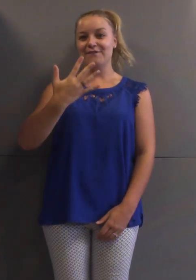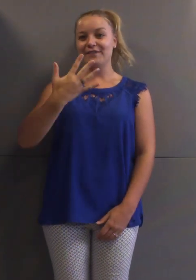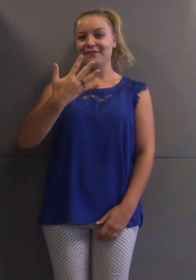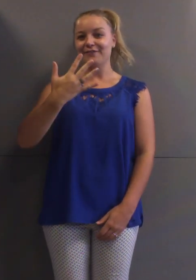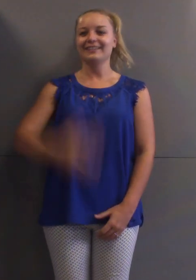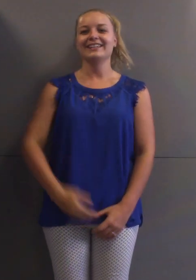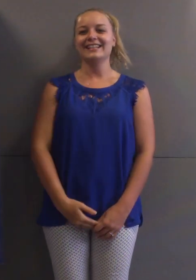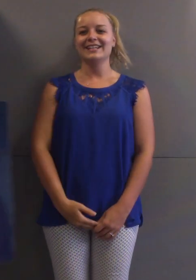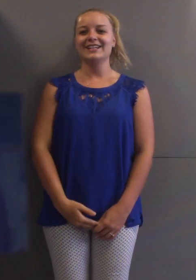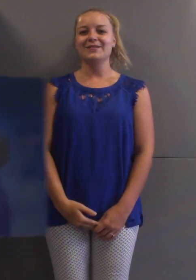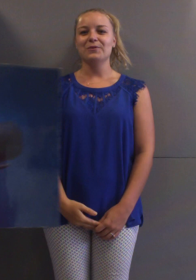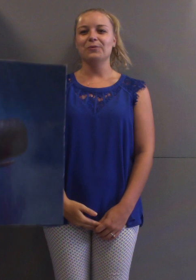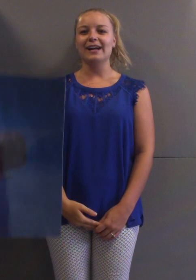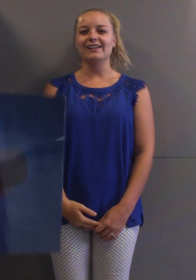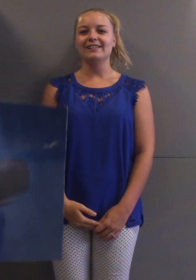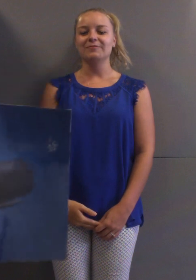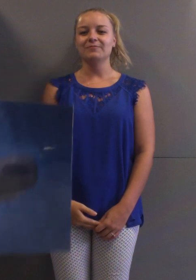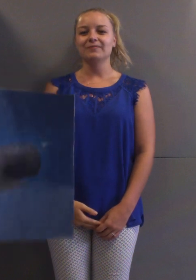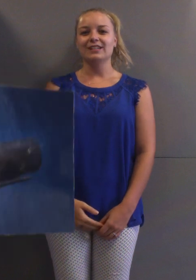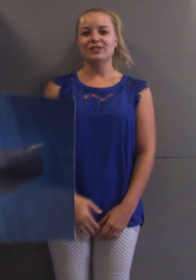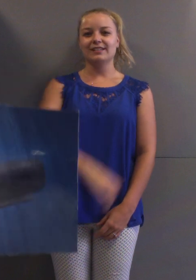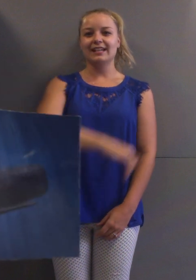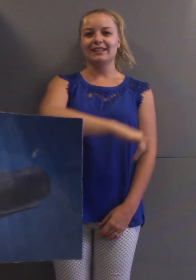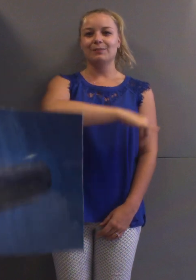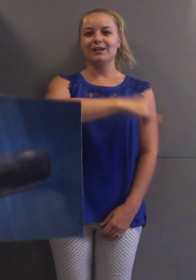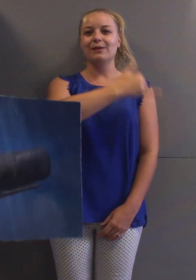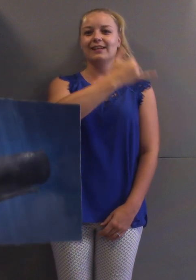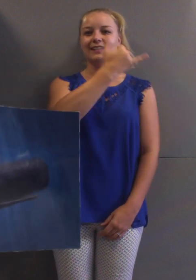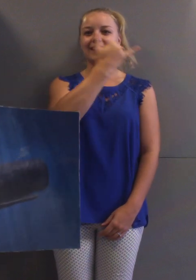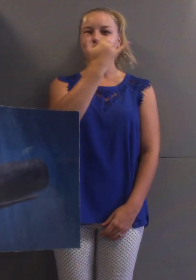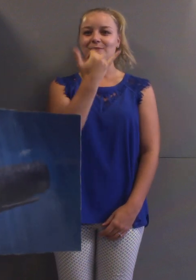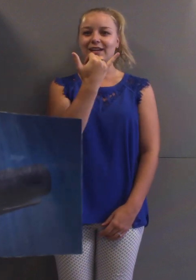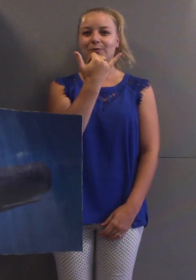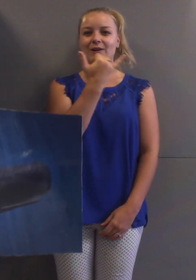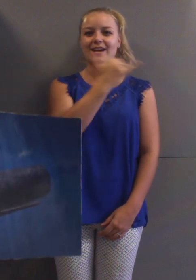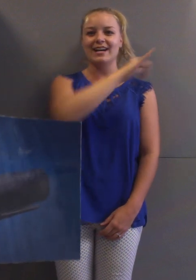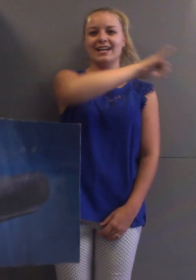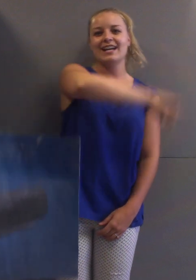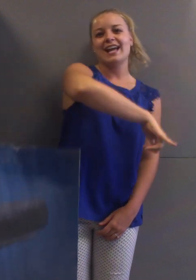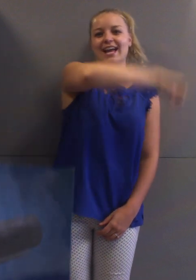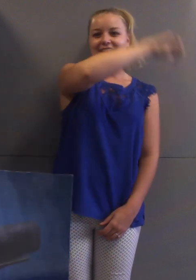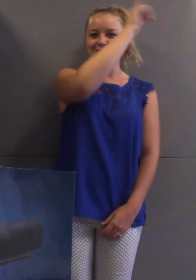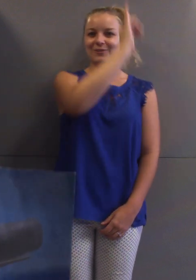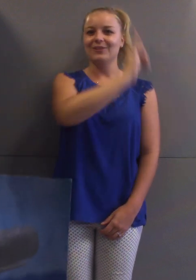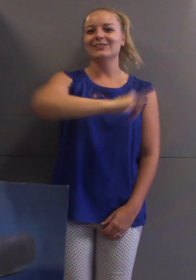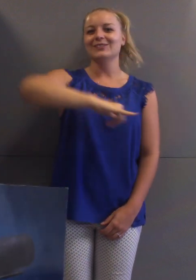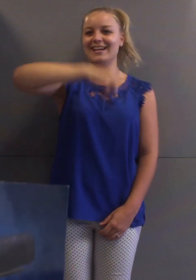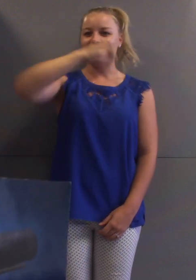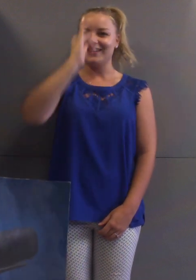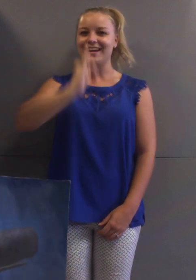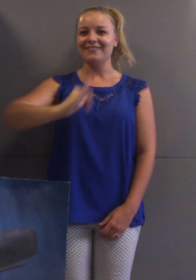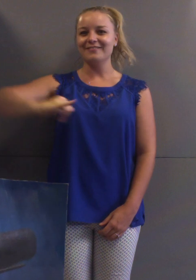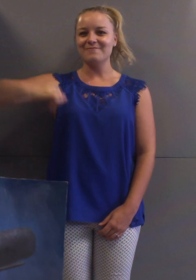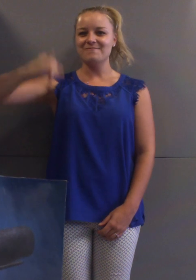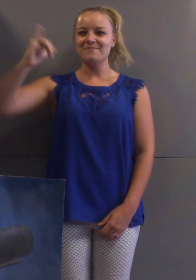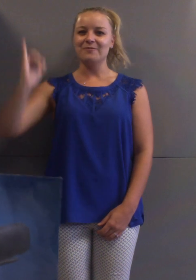Fifth, whale. Just like the big whale tail, you make a Y and you also ride the wave.